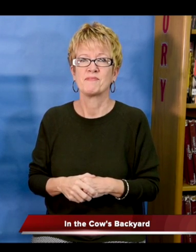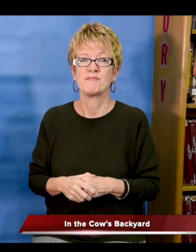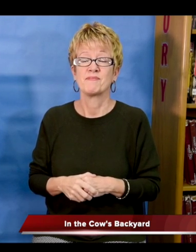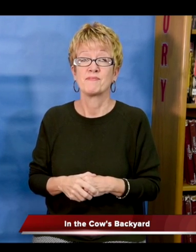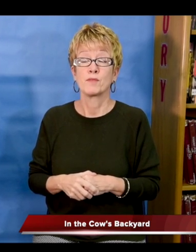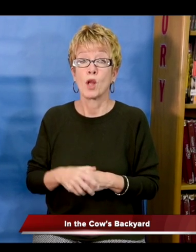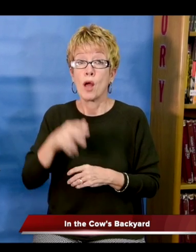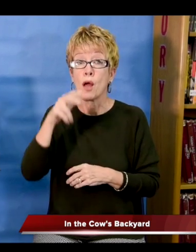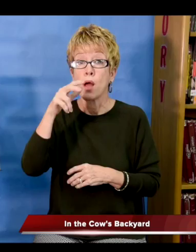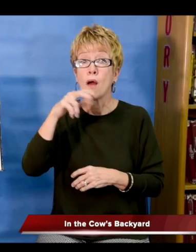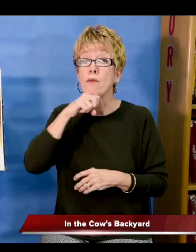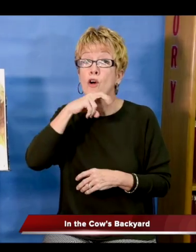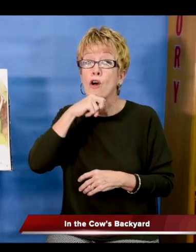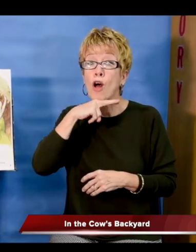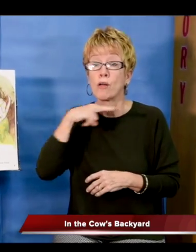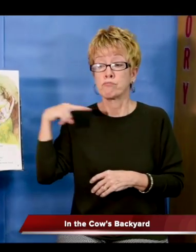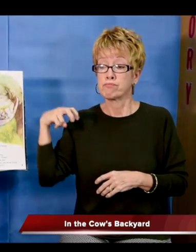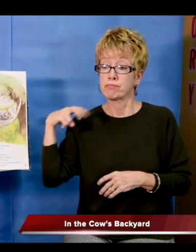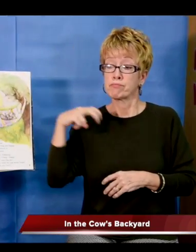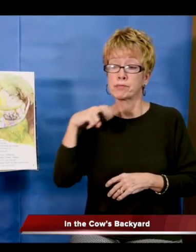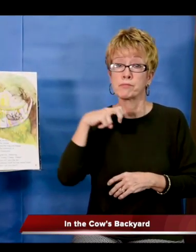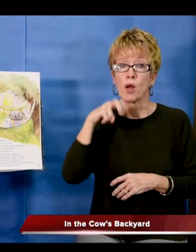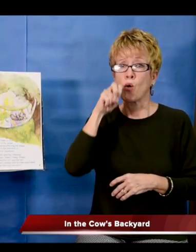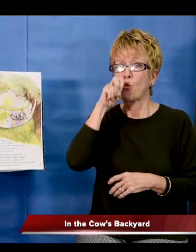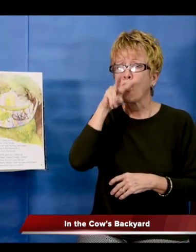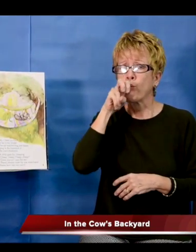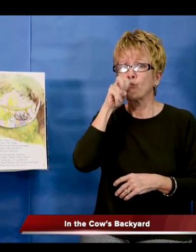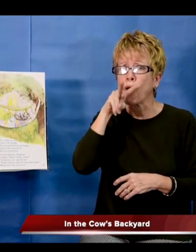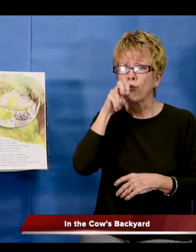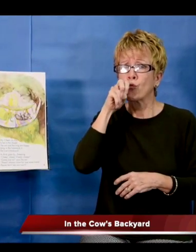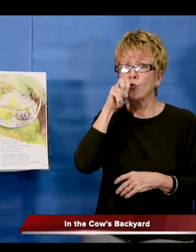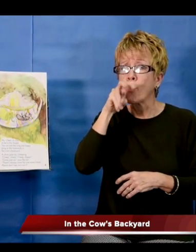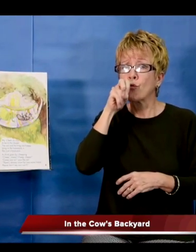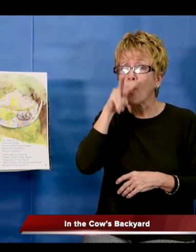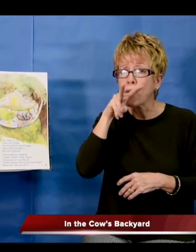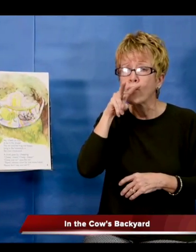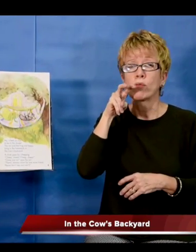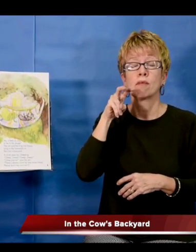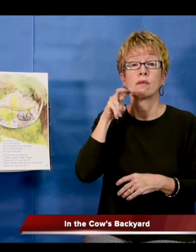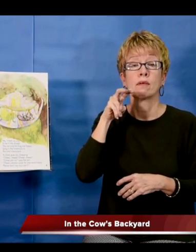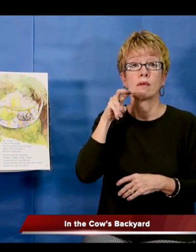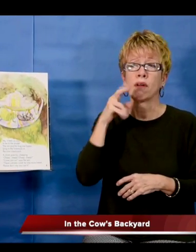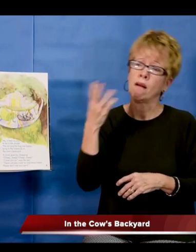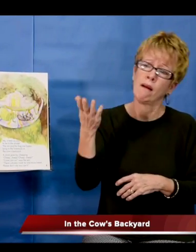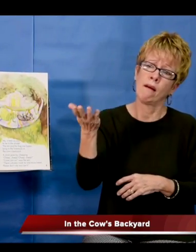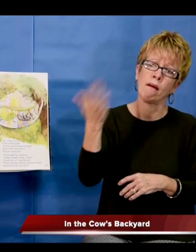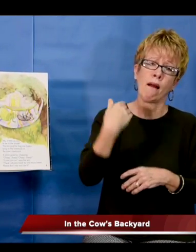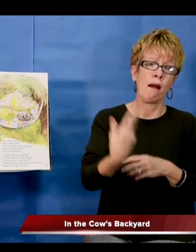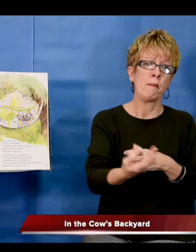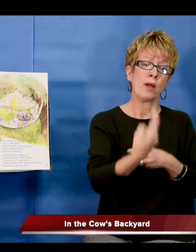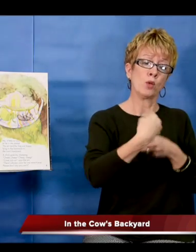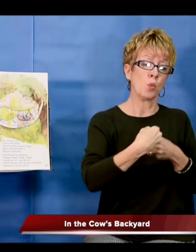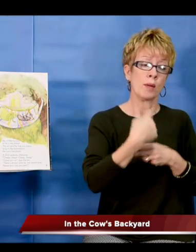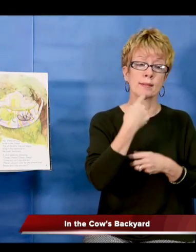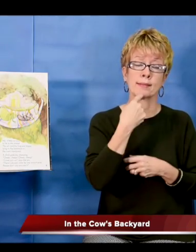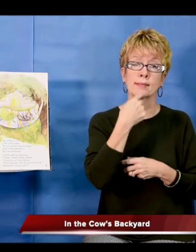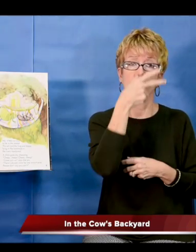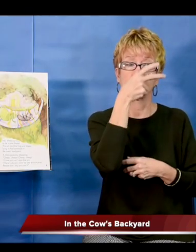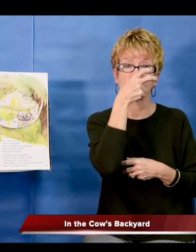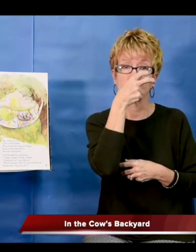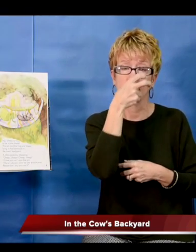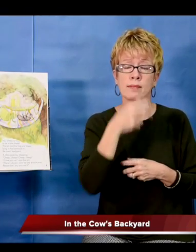A frog goes by croaking, croak, croak, croak, croak. Come join us, says the